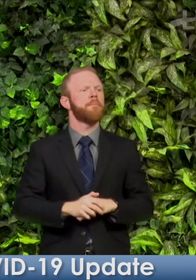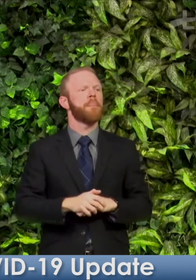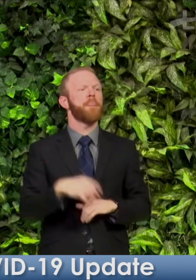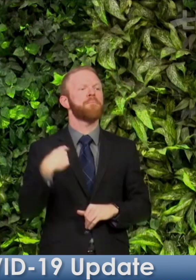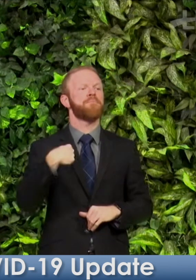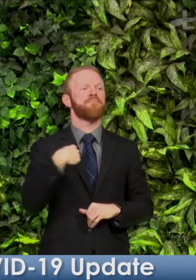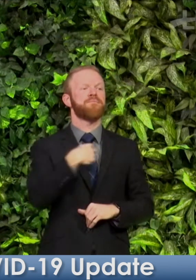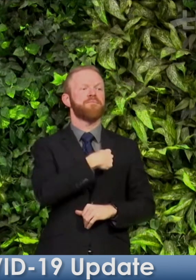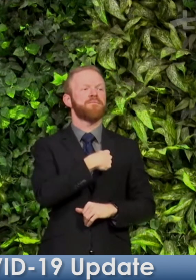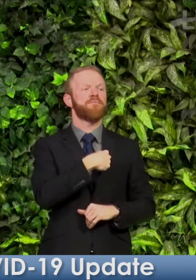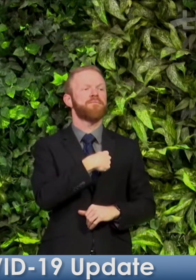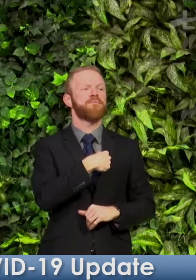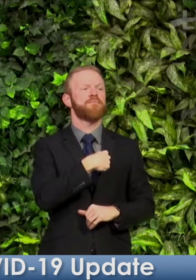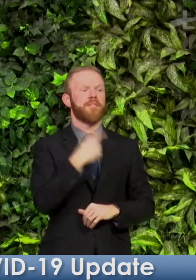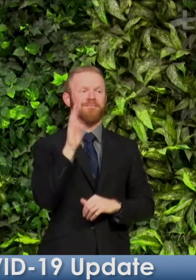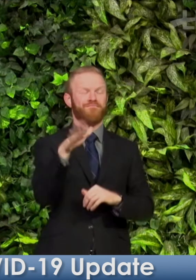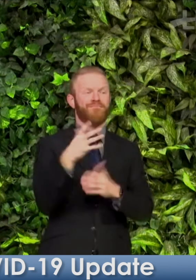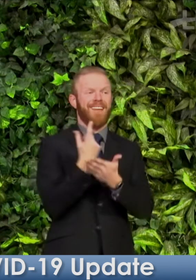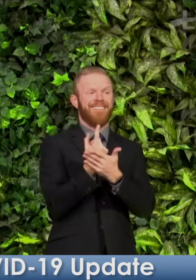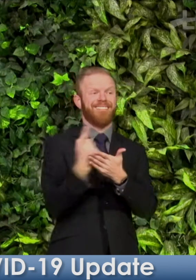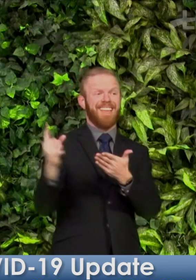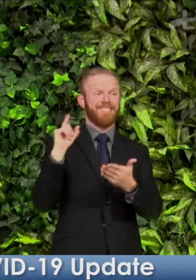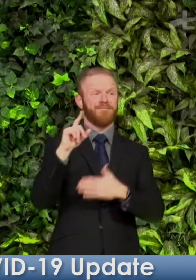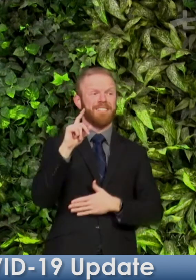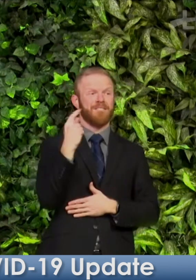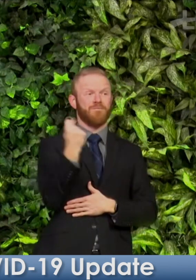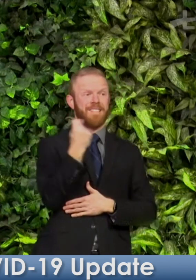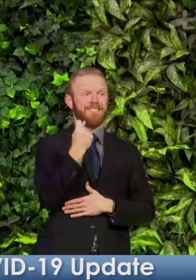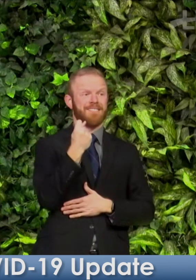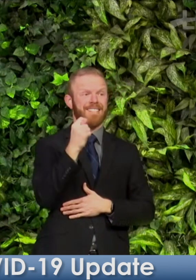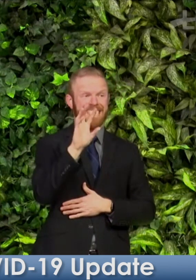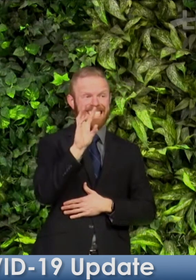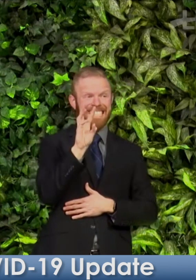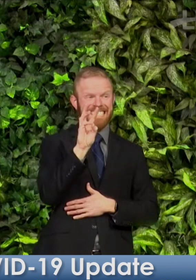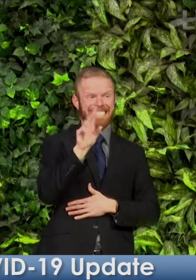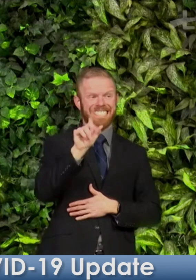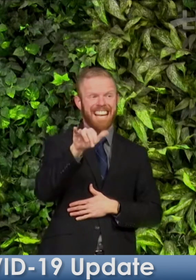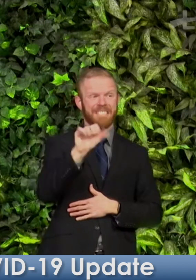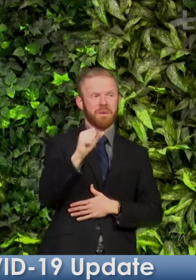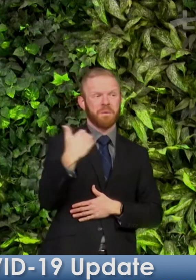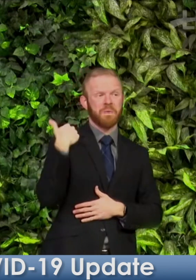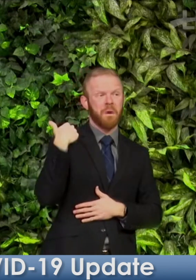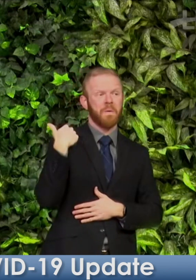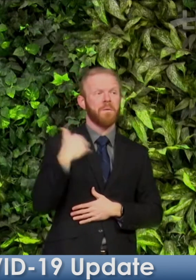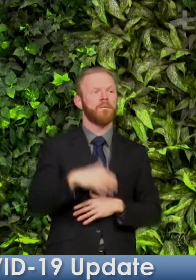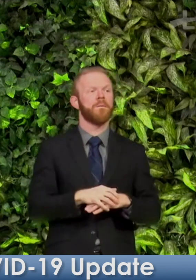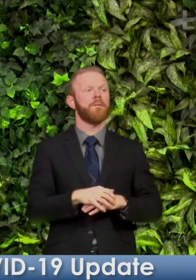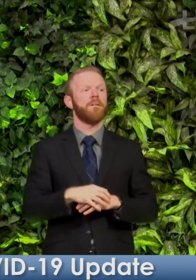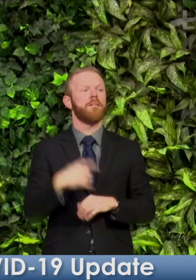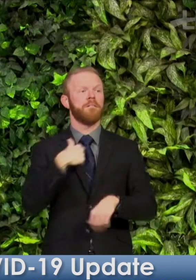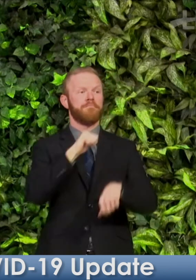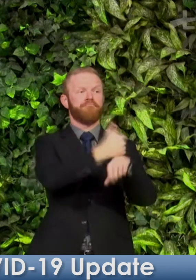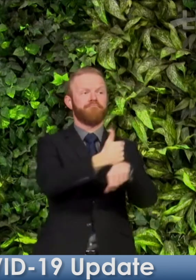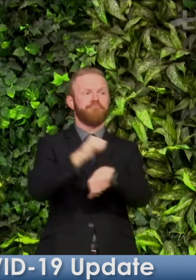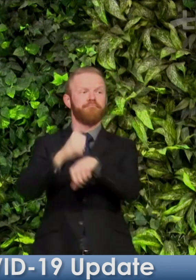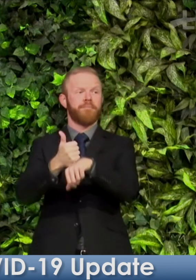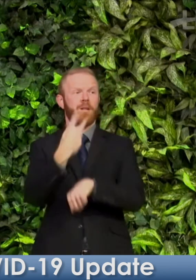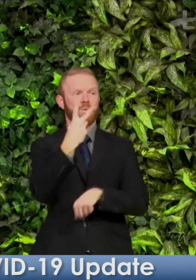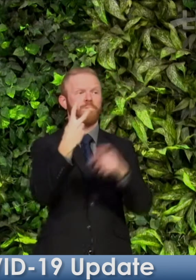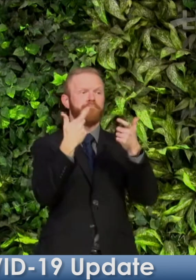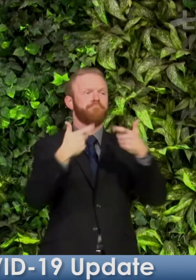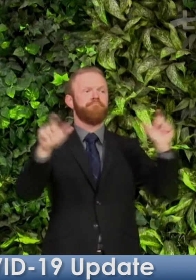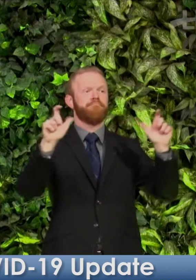operationalized last Tuesday, 6 days ago, 2 large-scale FEMA sites in partnership with the Governor's Office of Emergency